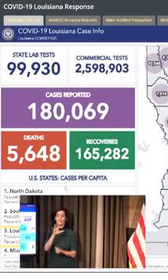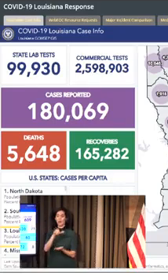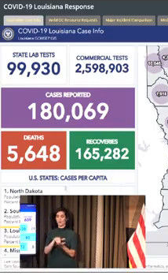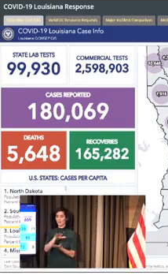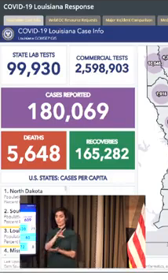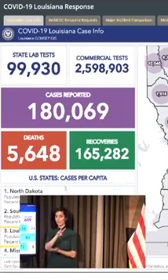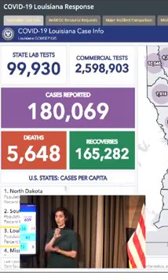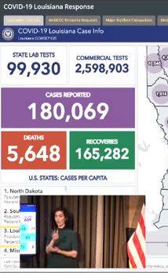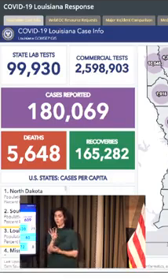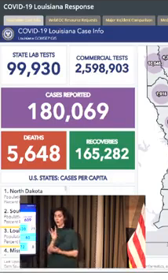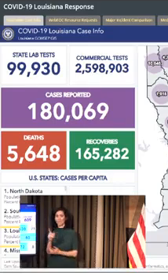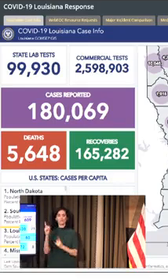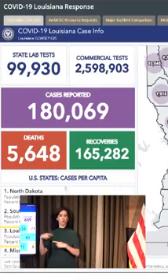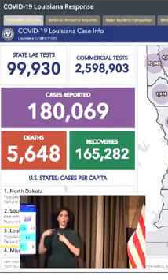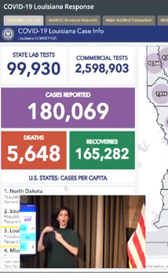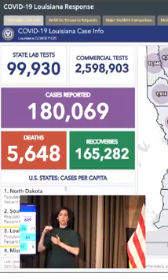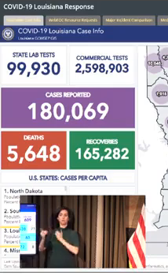Louisiana.